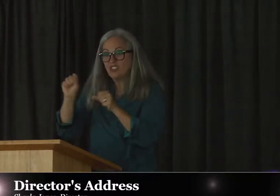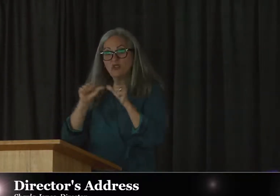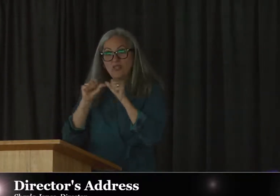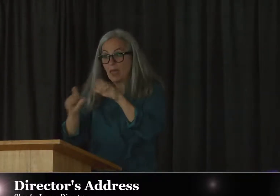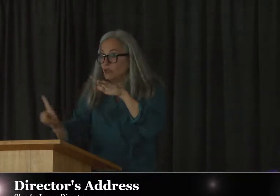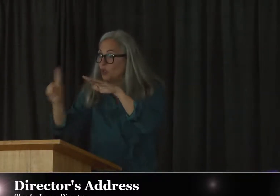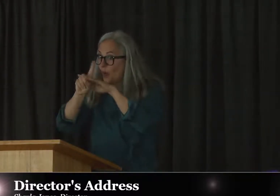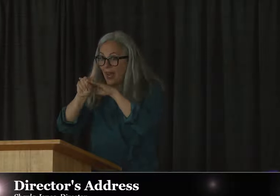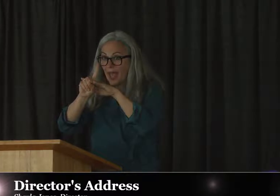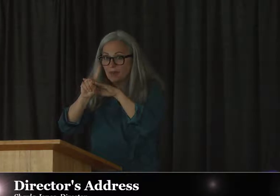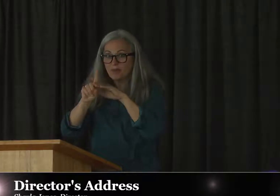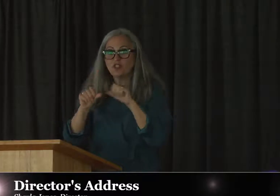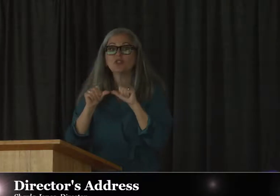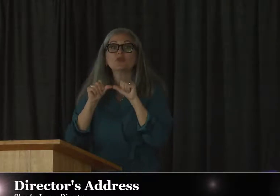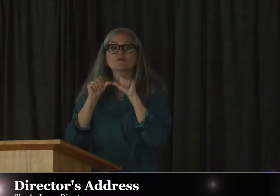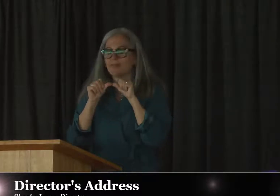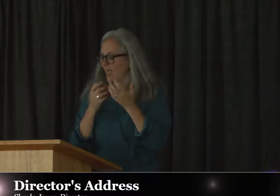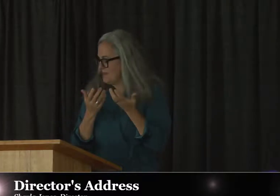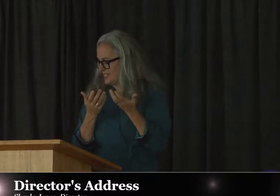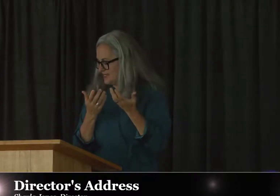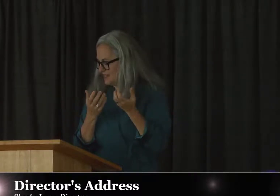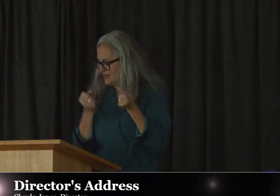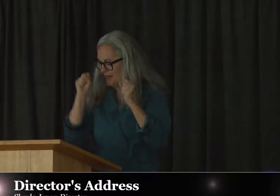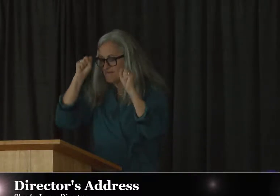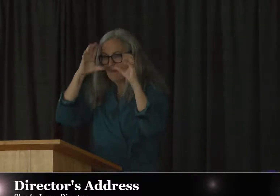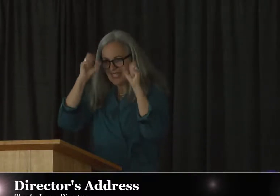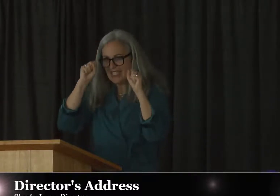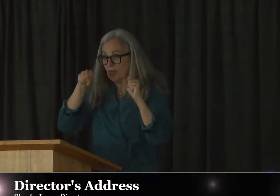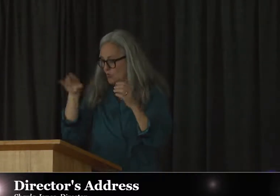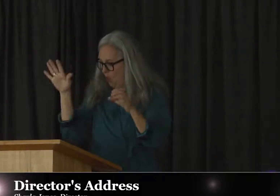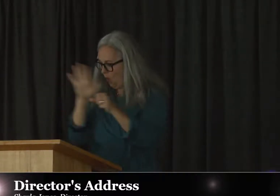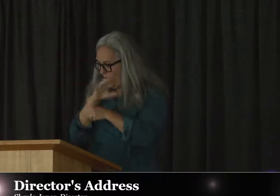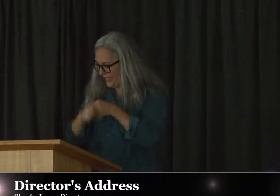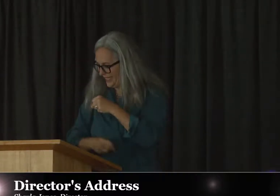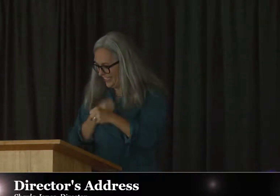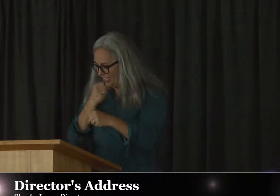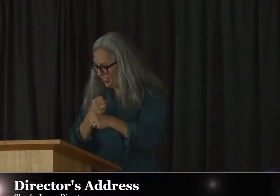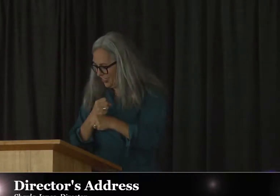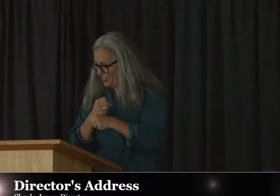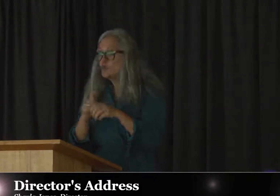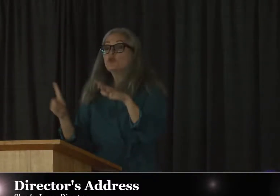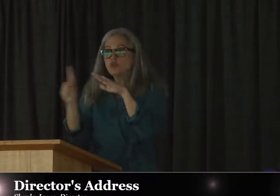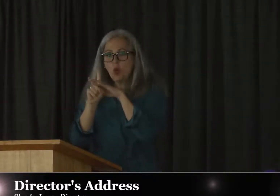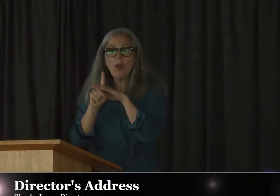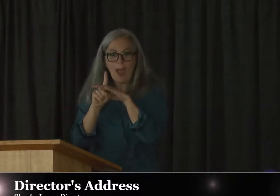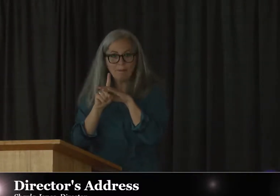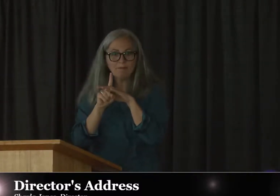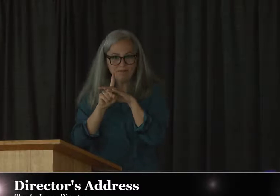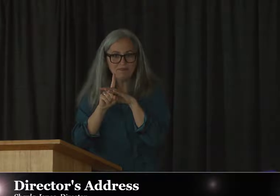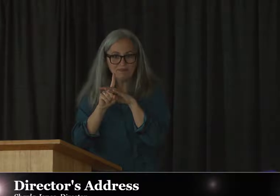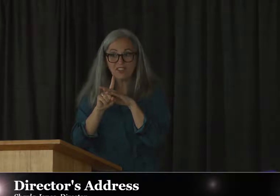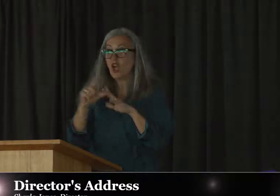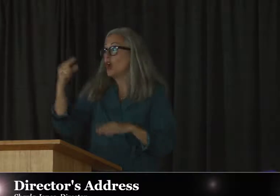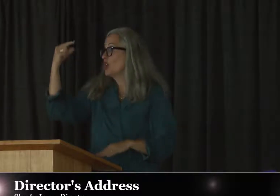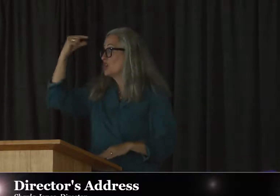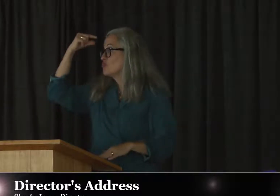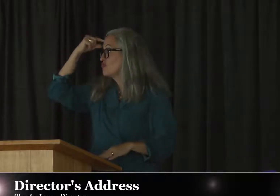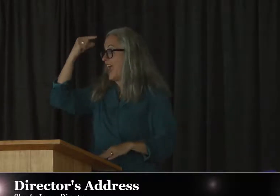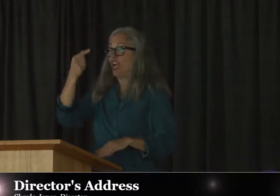But you maintained your work ethic, and it's been an amazing year. And you showed up.